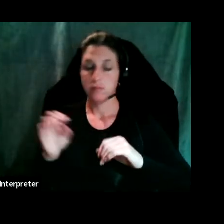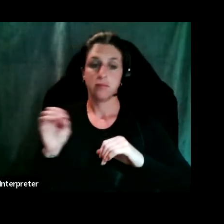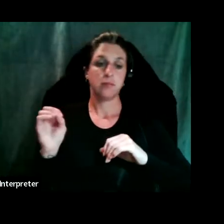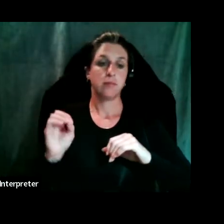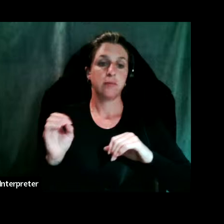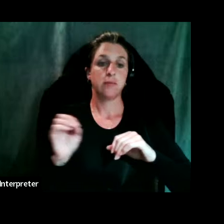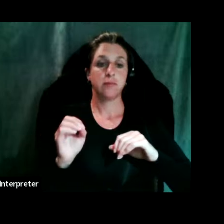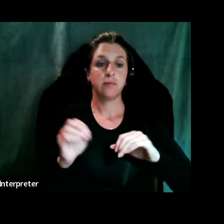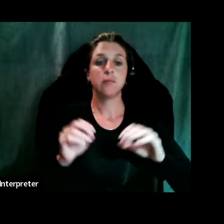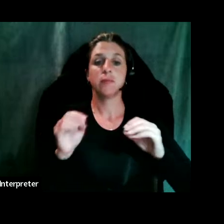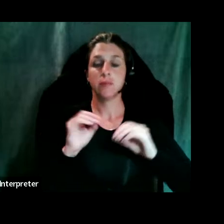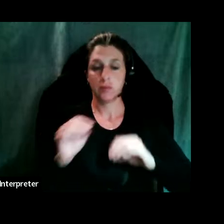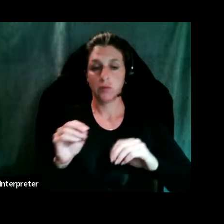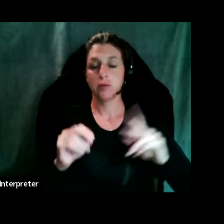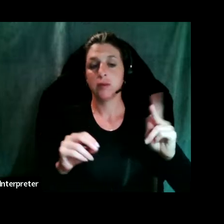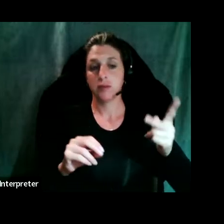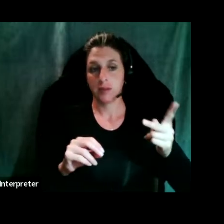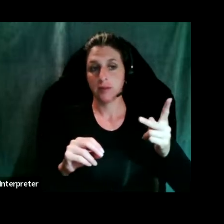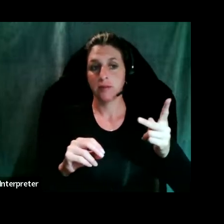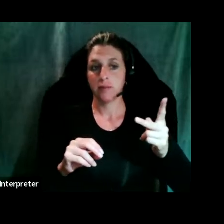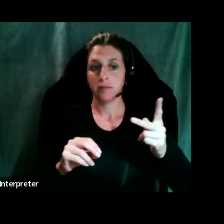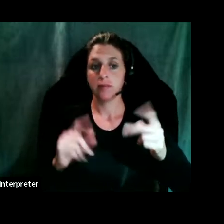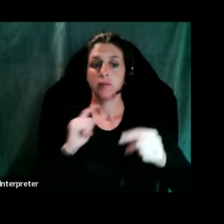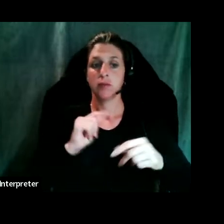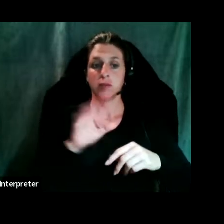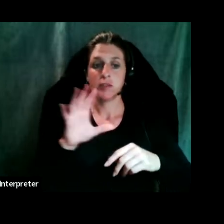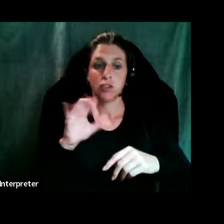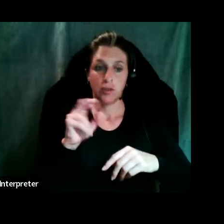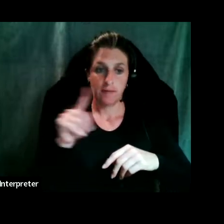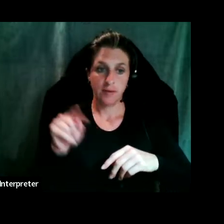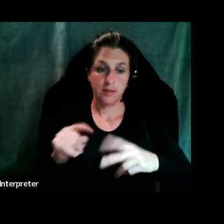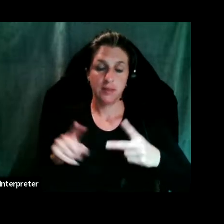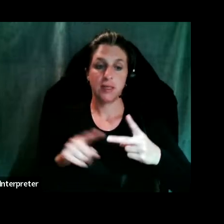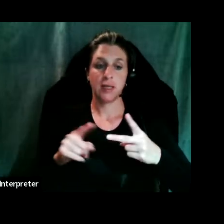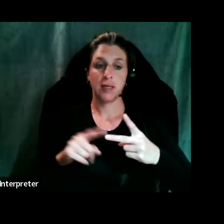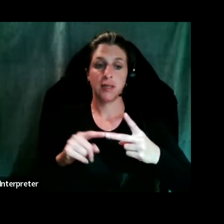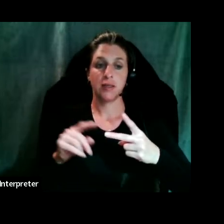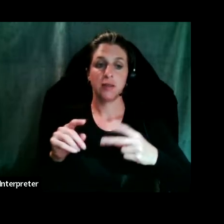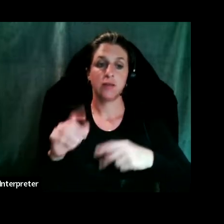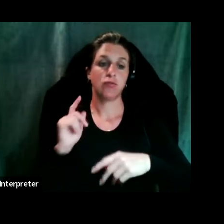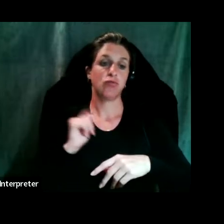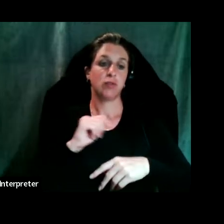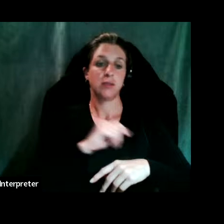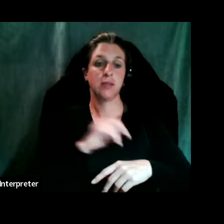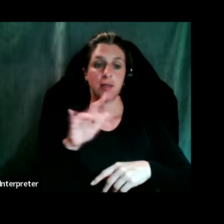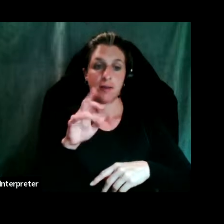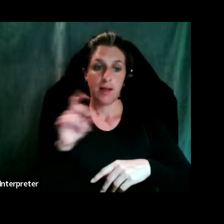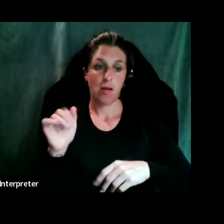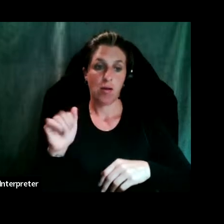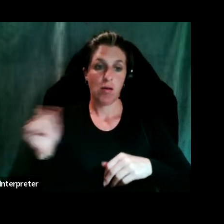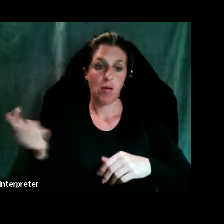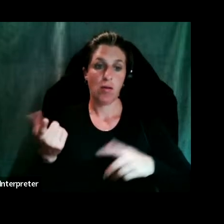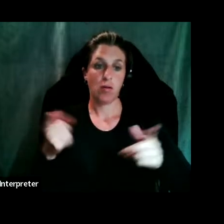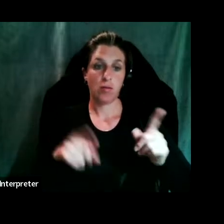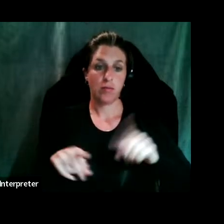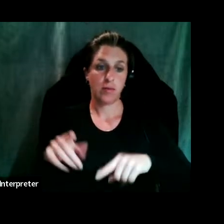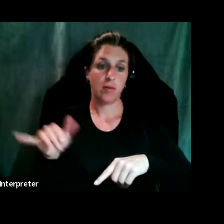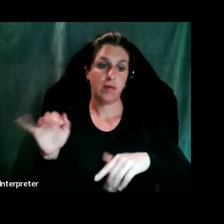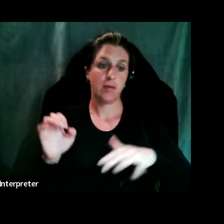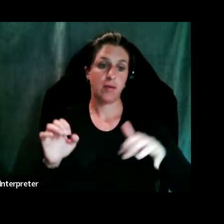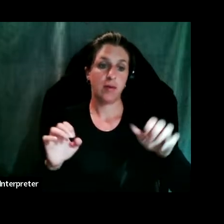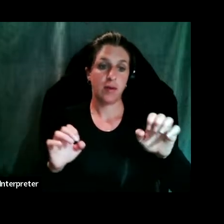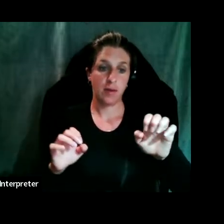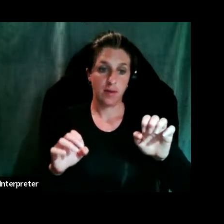Make the motion. Second. Motion by trustee Chavez, second by trustee Land. All in favor? Aye.